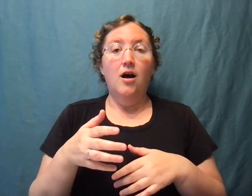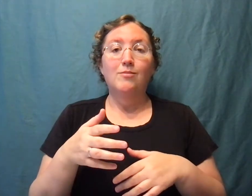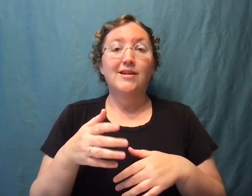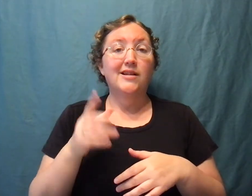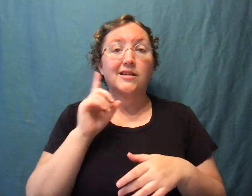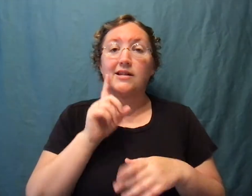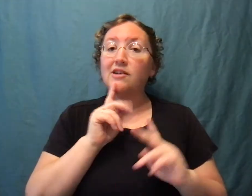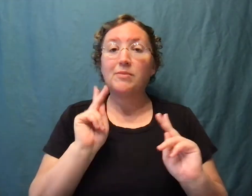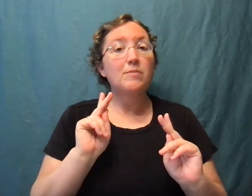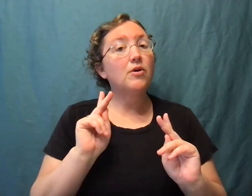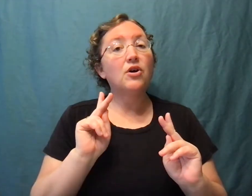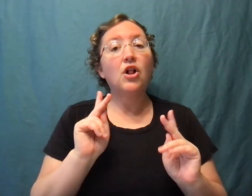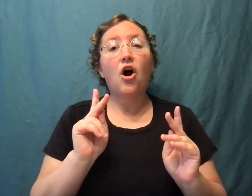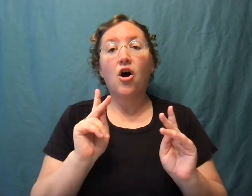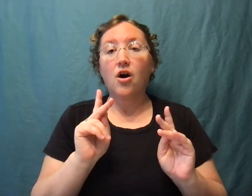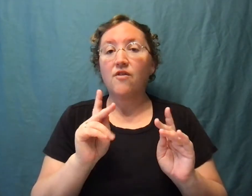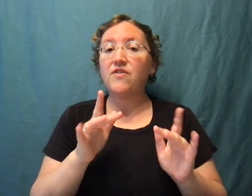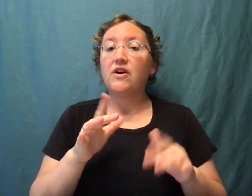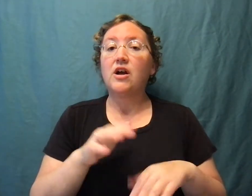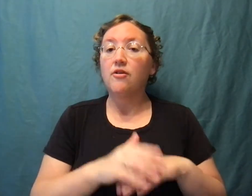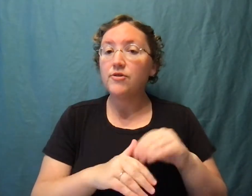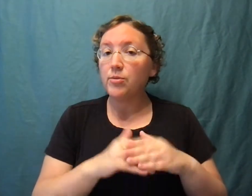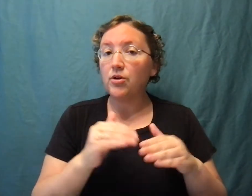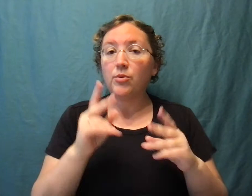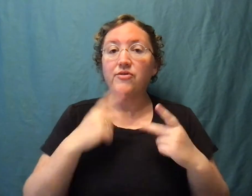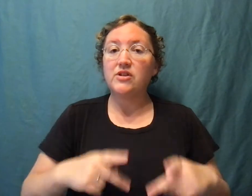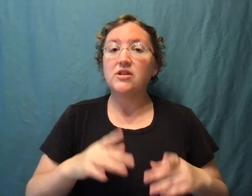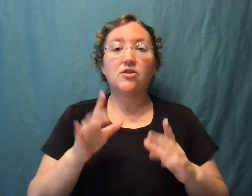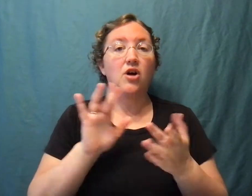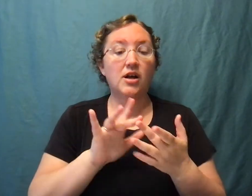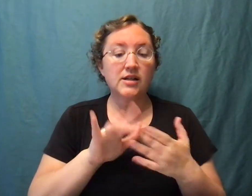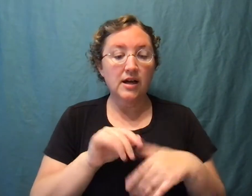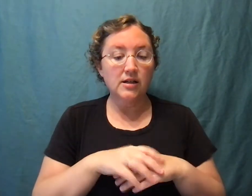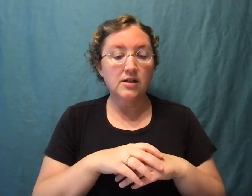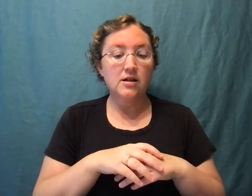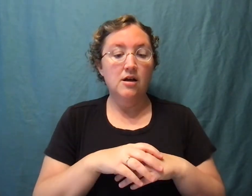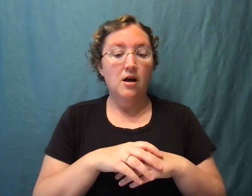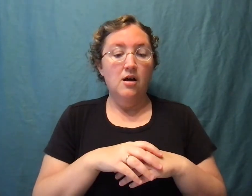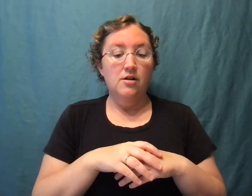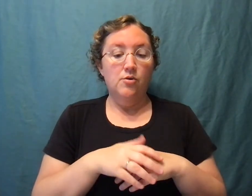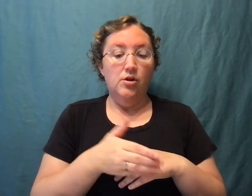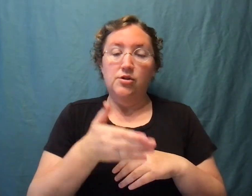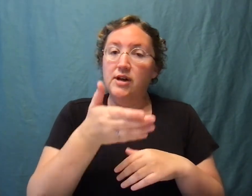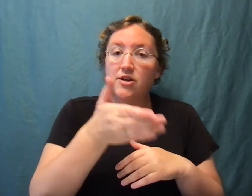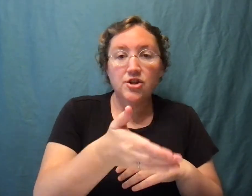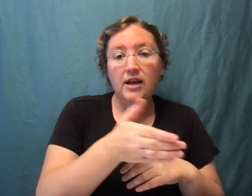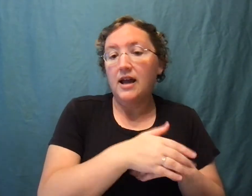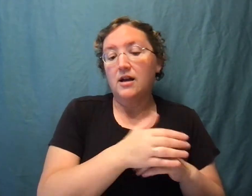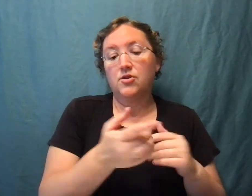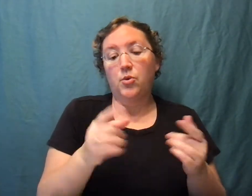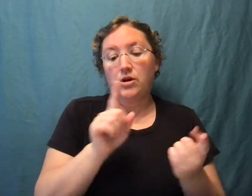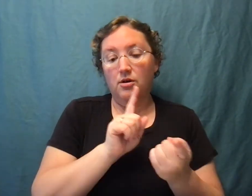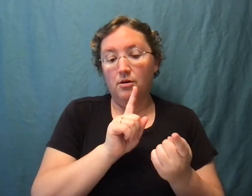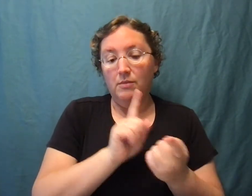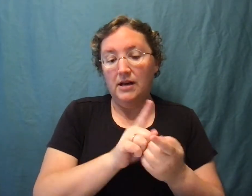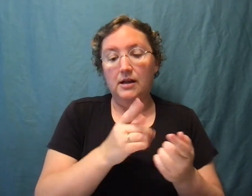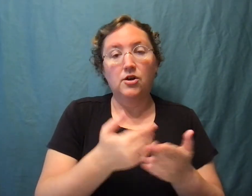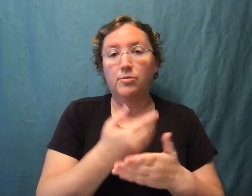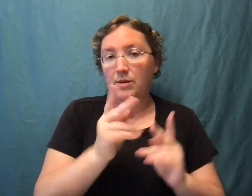Deaf people are very comfortable with physical contact. You tend to shake hands when you're meeting new people,